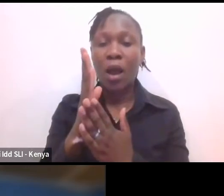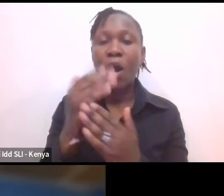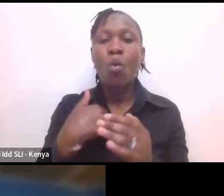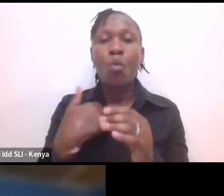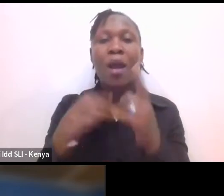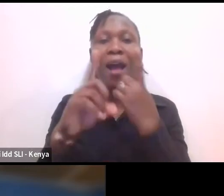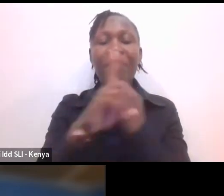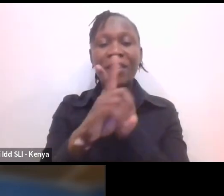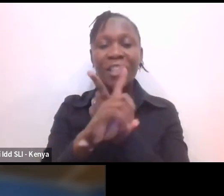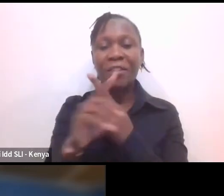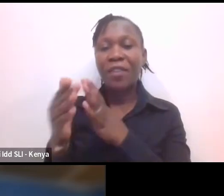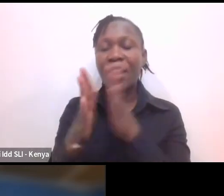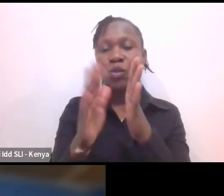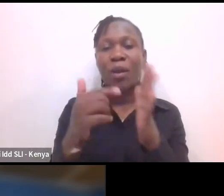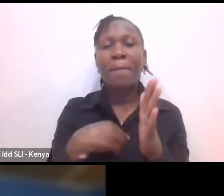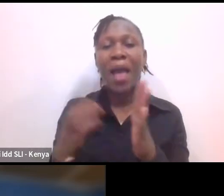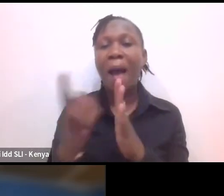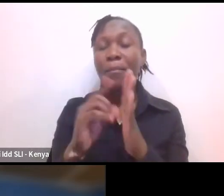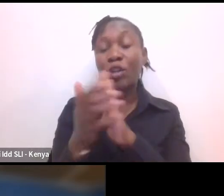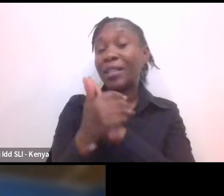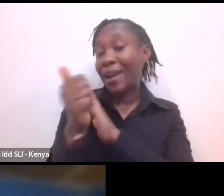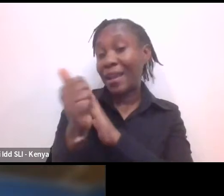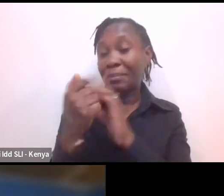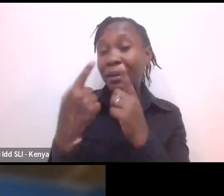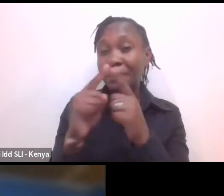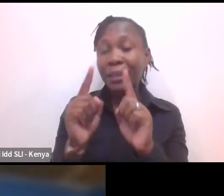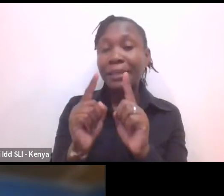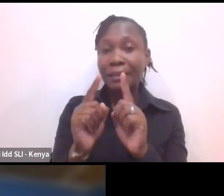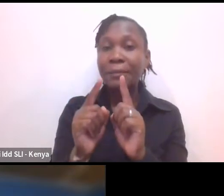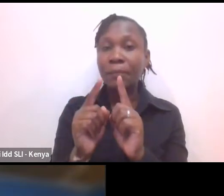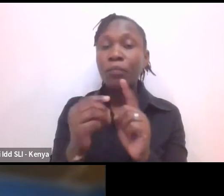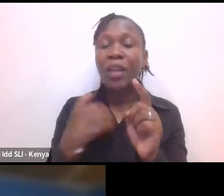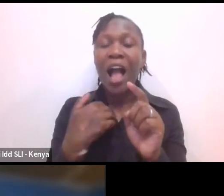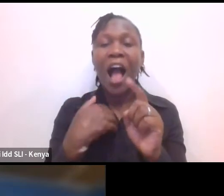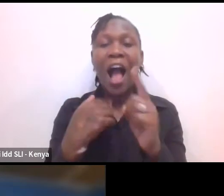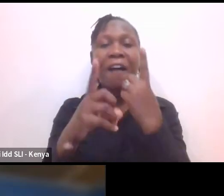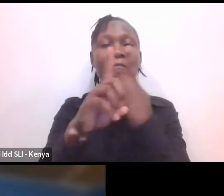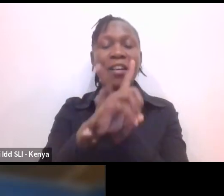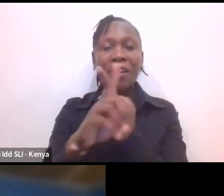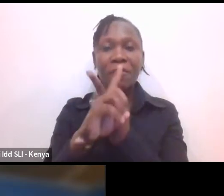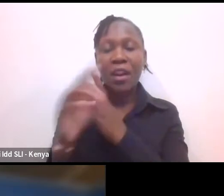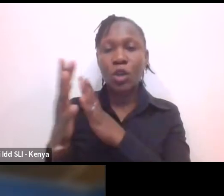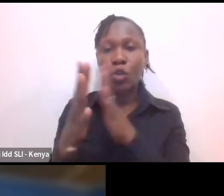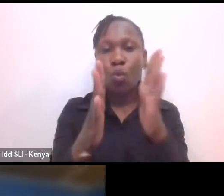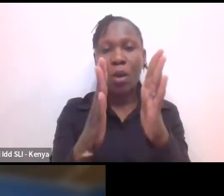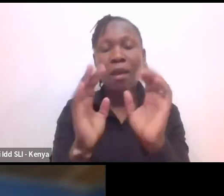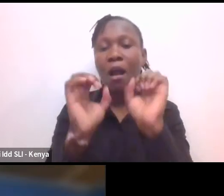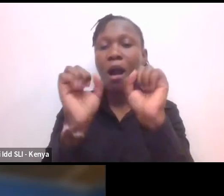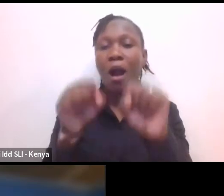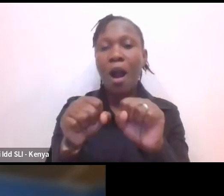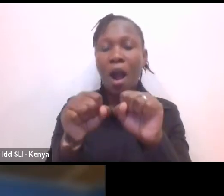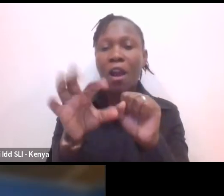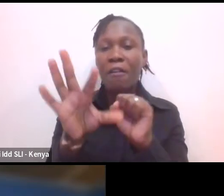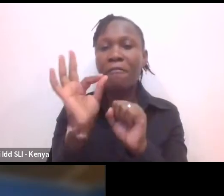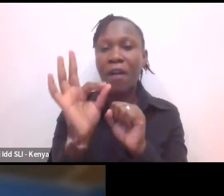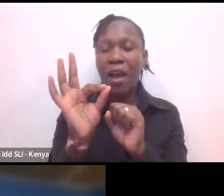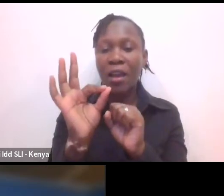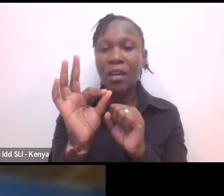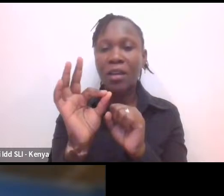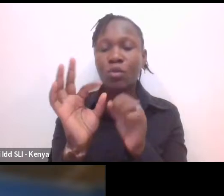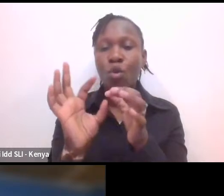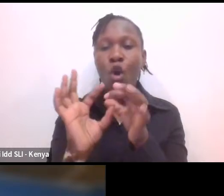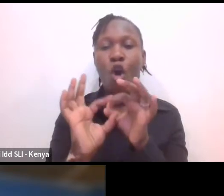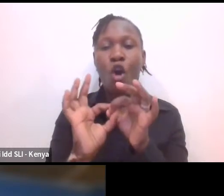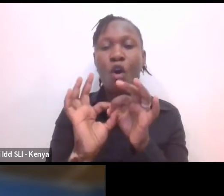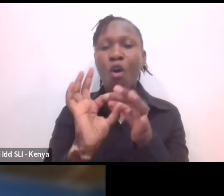totally believe that you can do everything with everything. There are lots of different ways that you can find to make connections, and it's